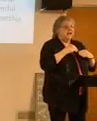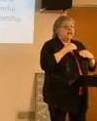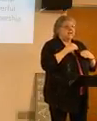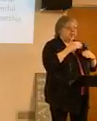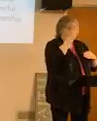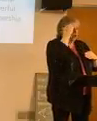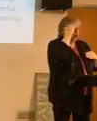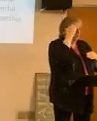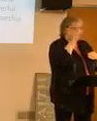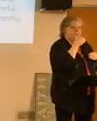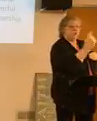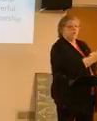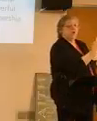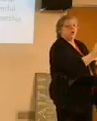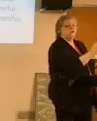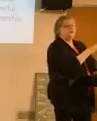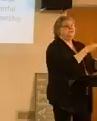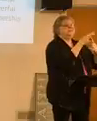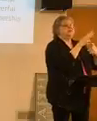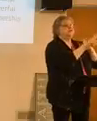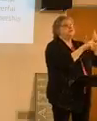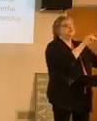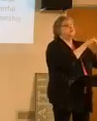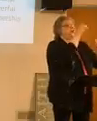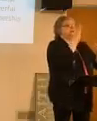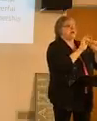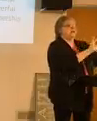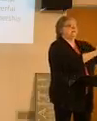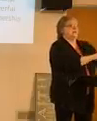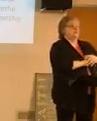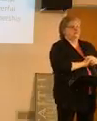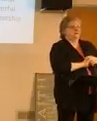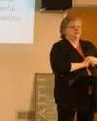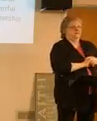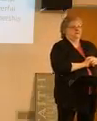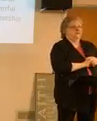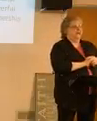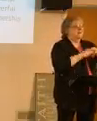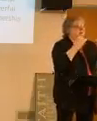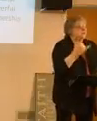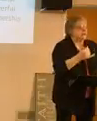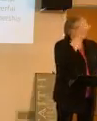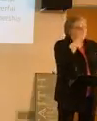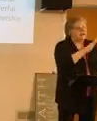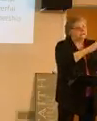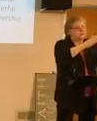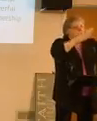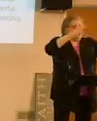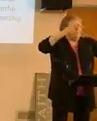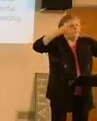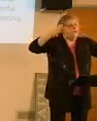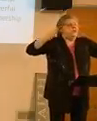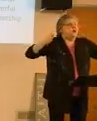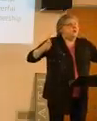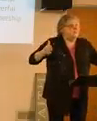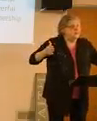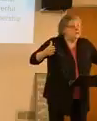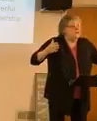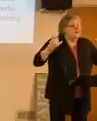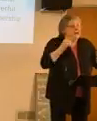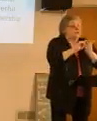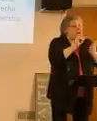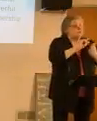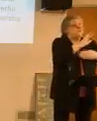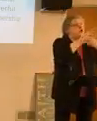them, that they were a special people. And now God is opening up to say the gospel is for